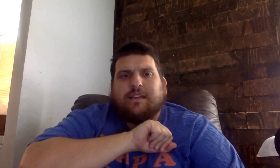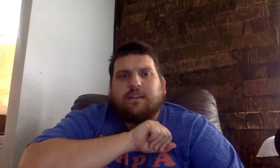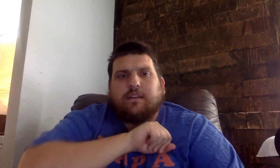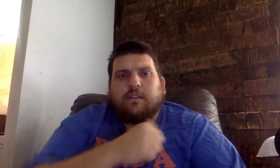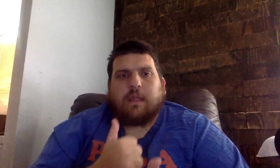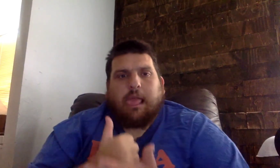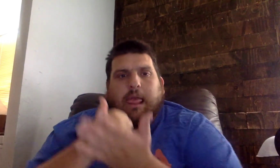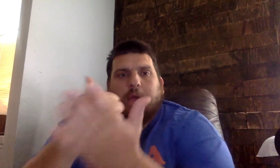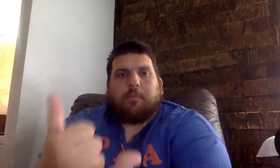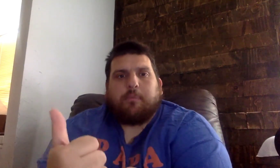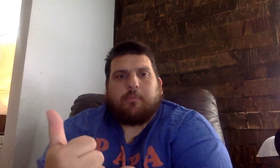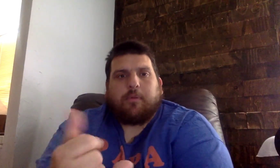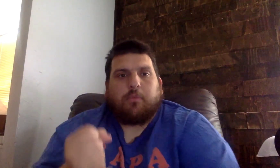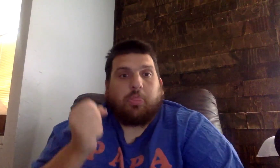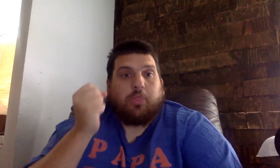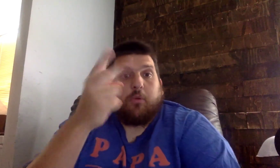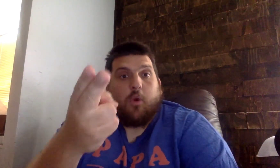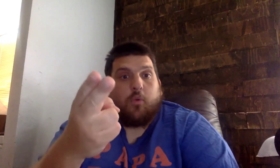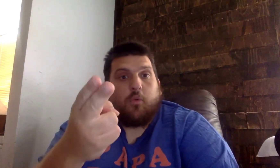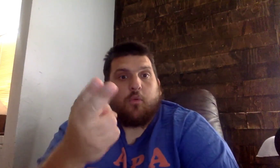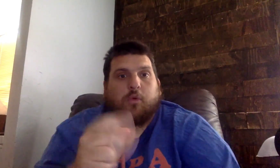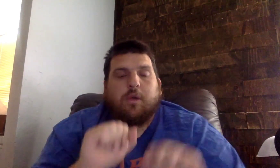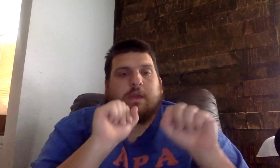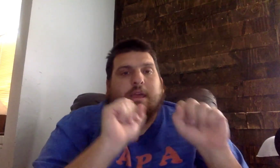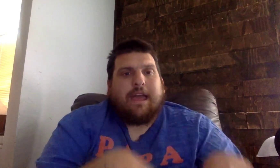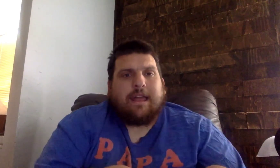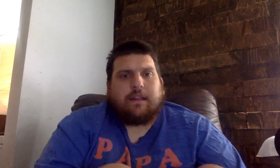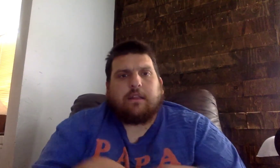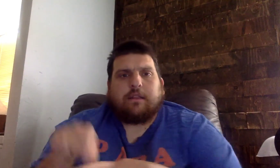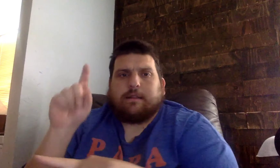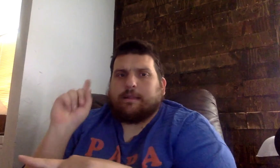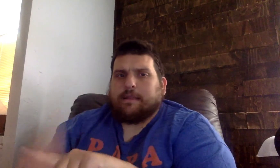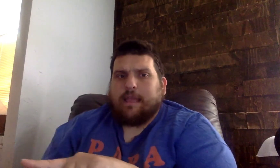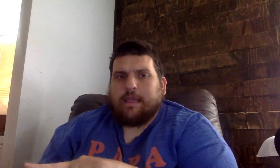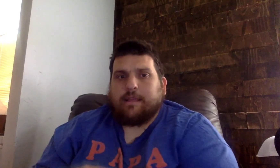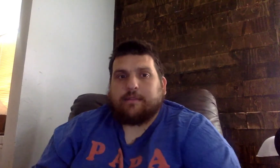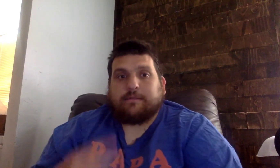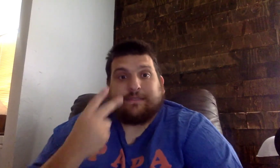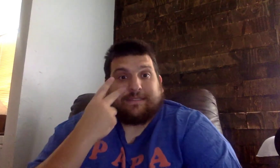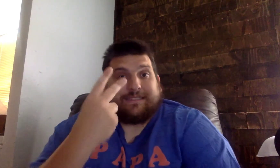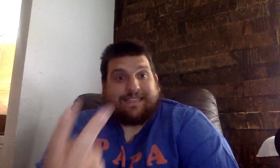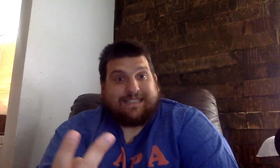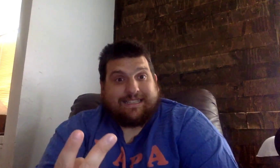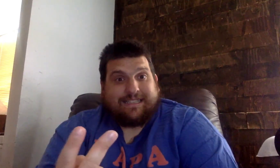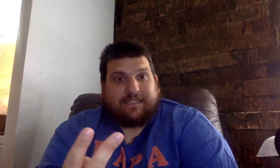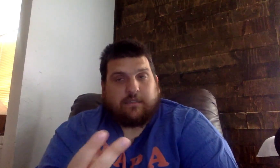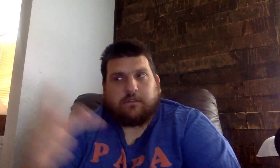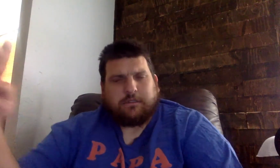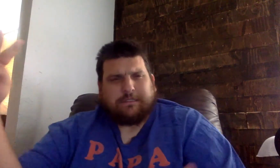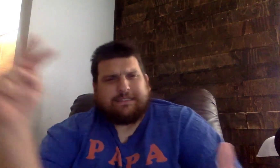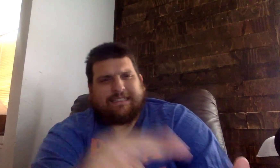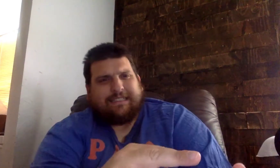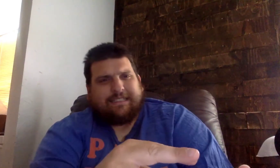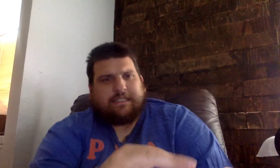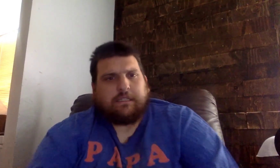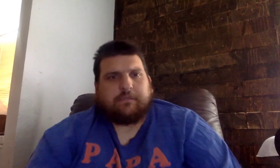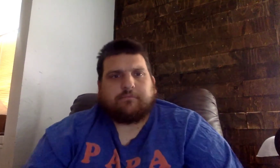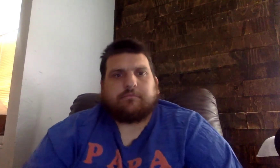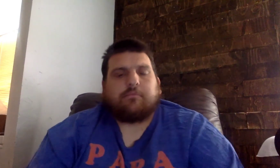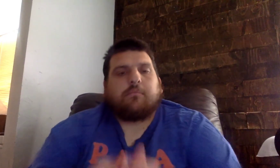take, help, throw, can, can't, see,